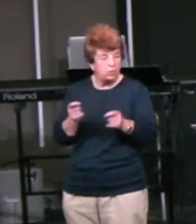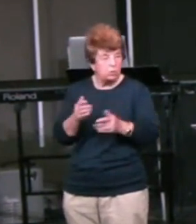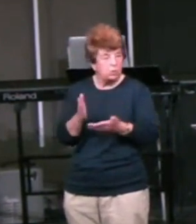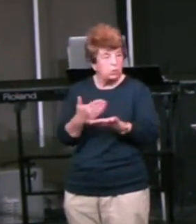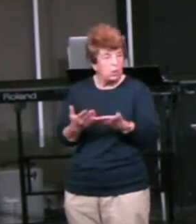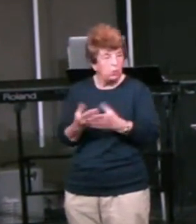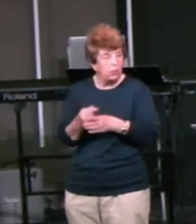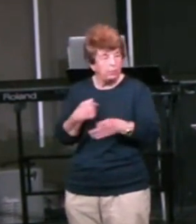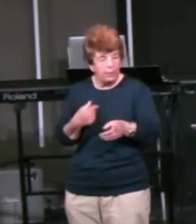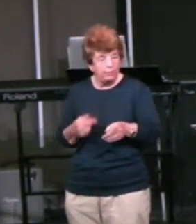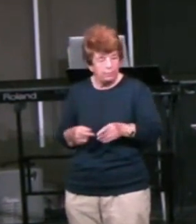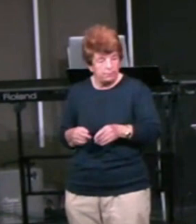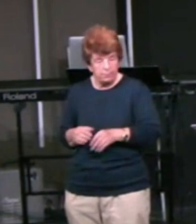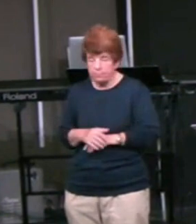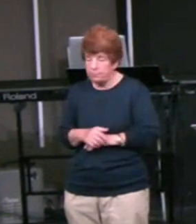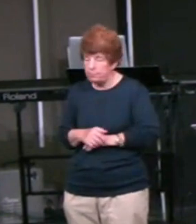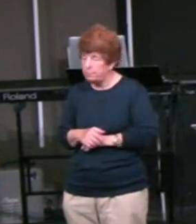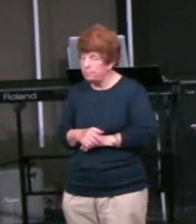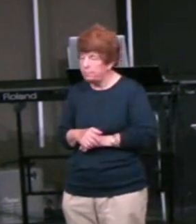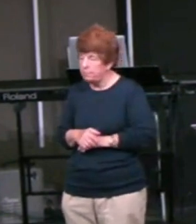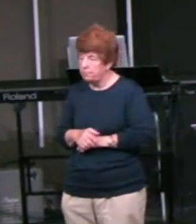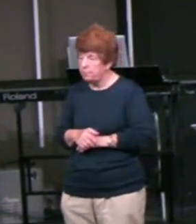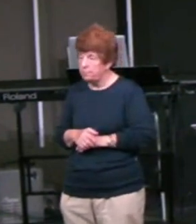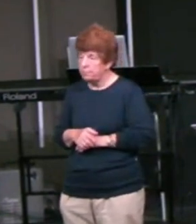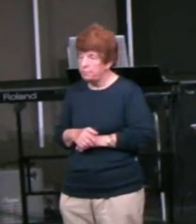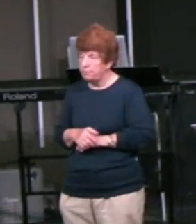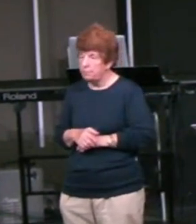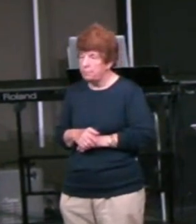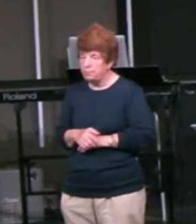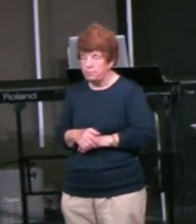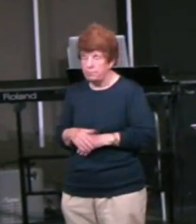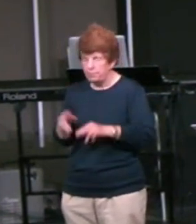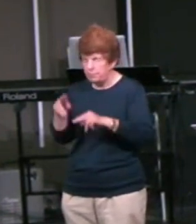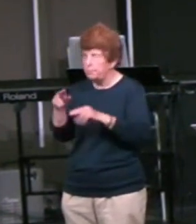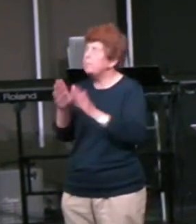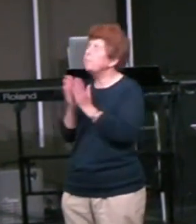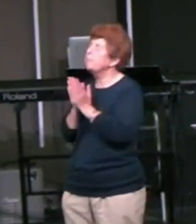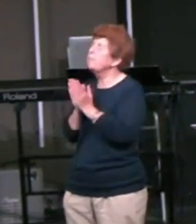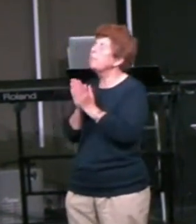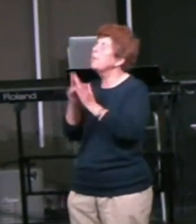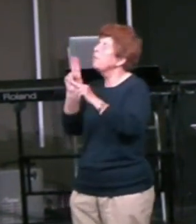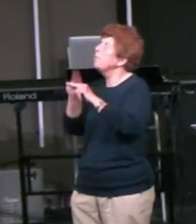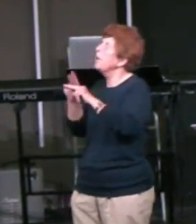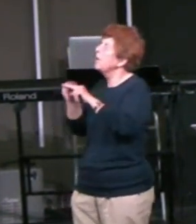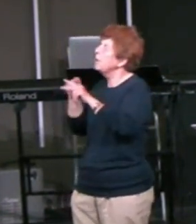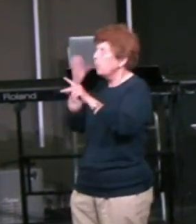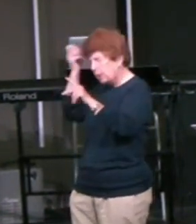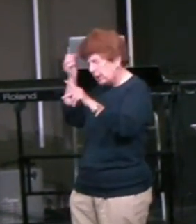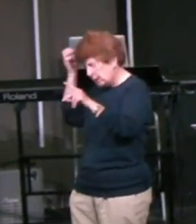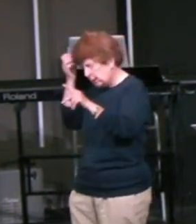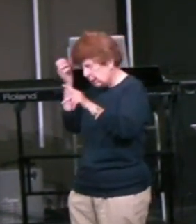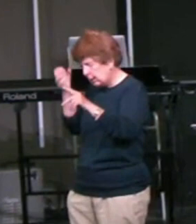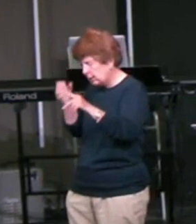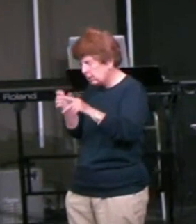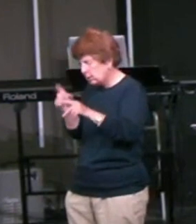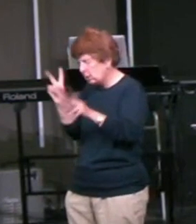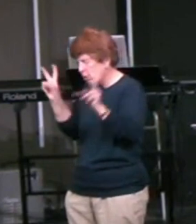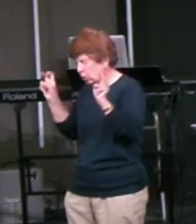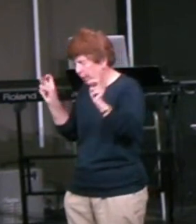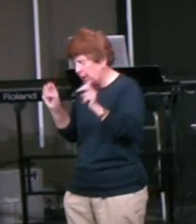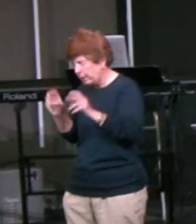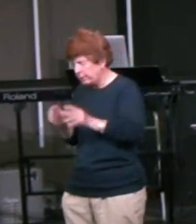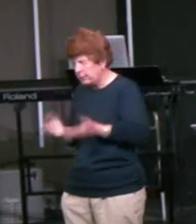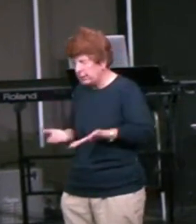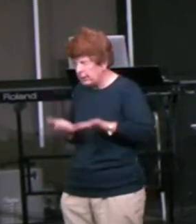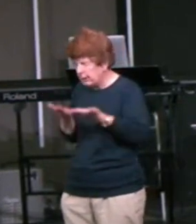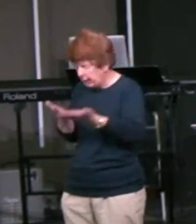it with me. Father, as we consider this topic of giving.